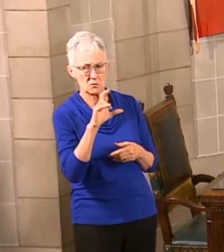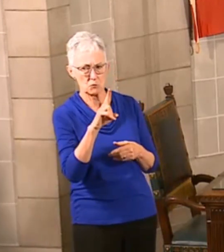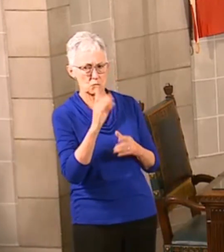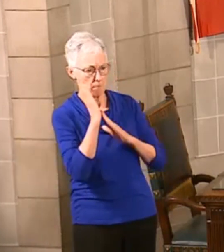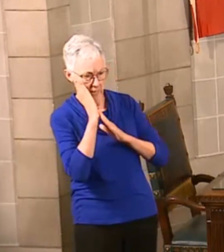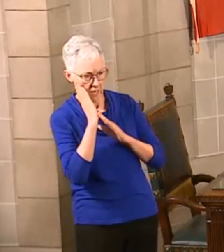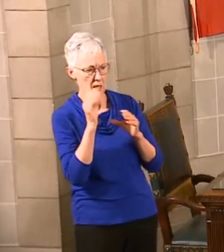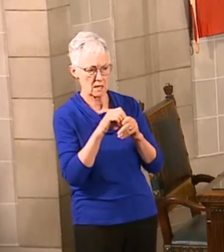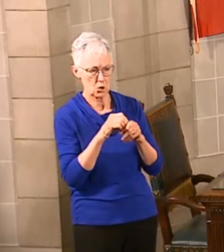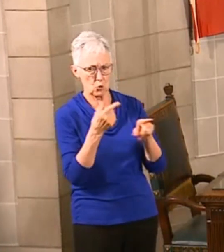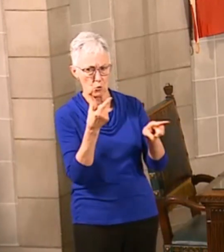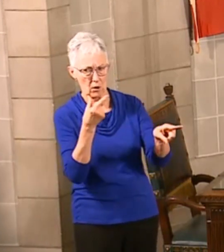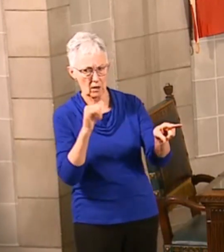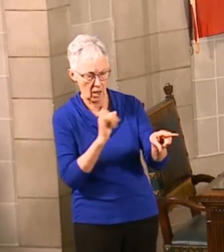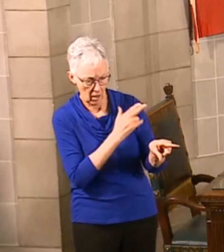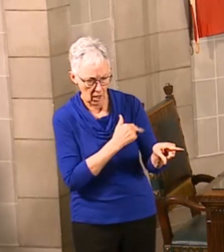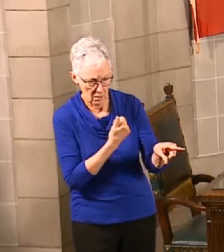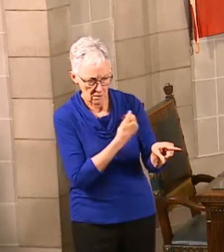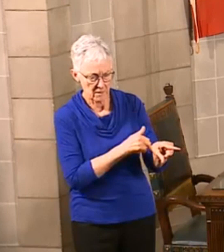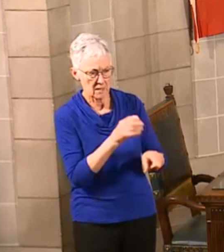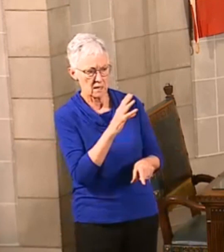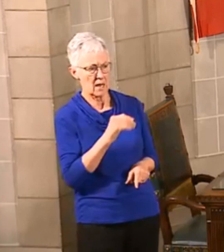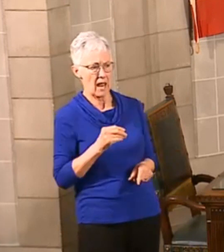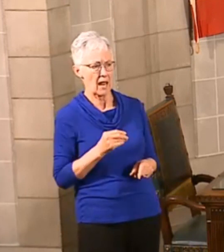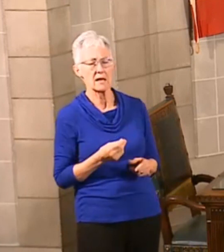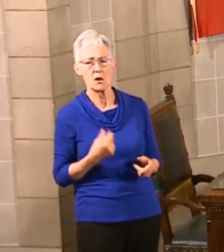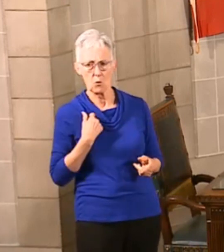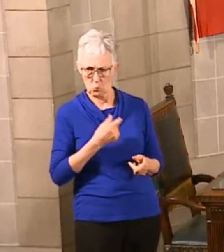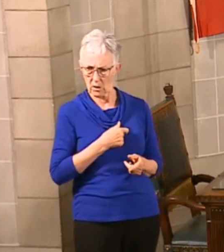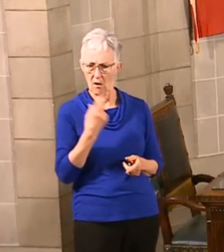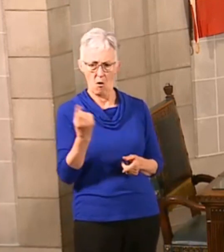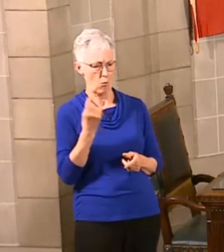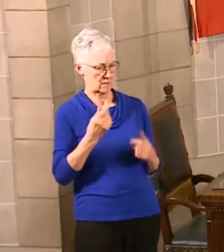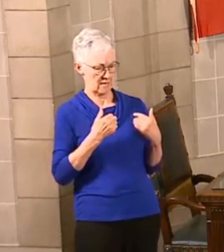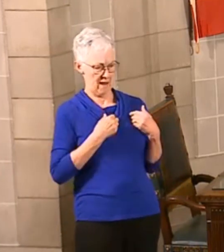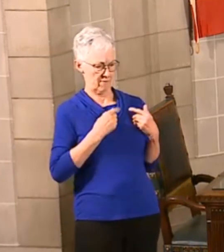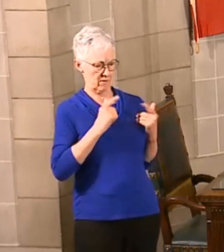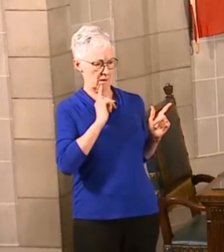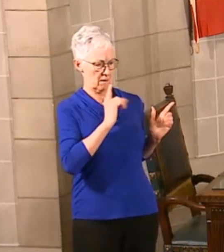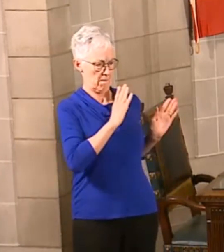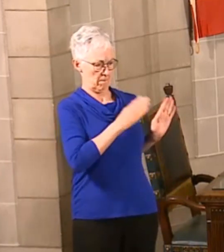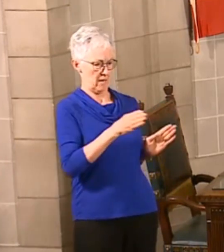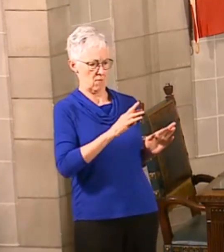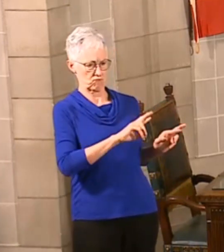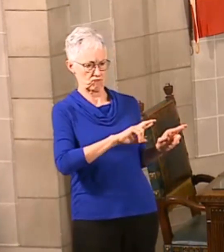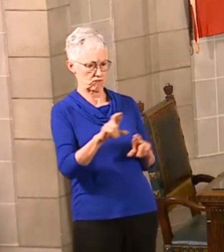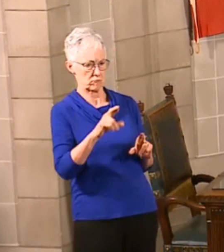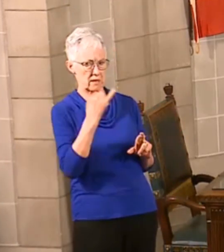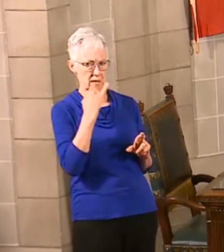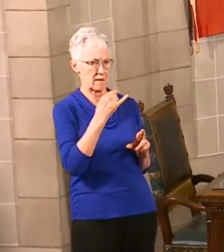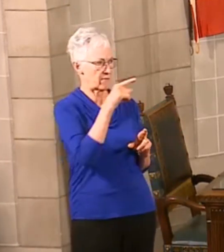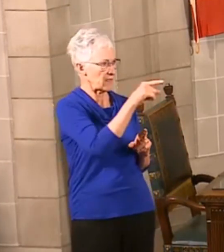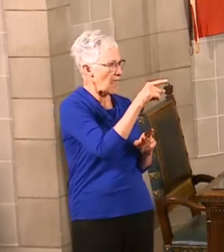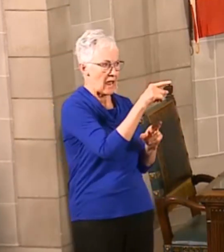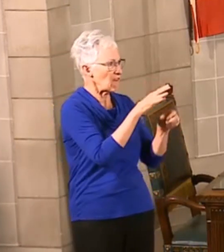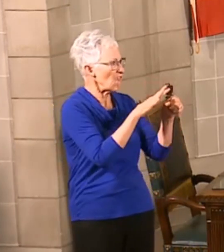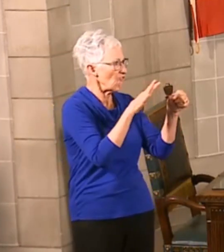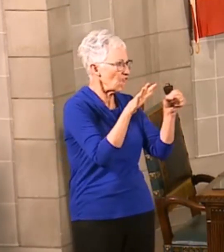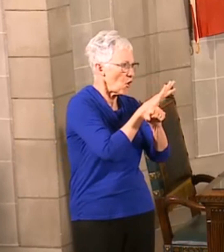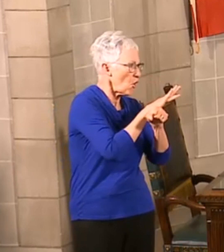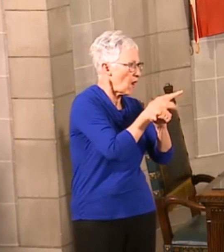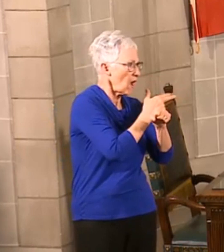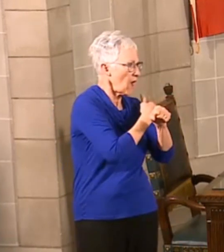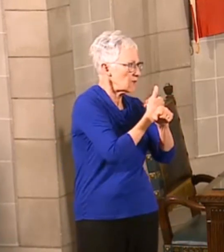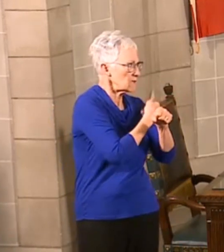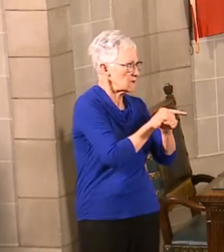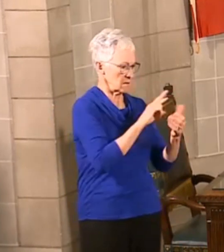available. Obviously, part of our plan was always to be able to move patients around, to take a statewide approach to our healthcare system so that we could